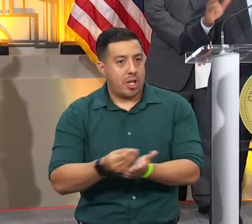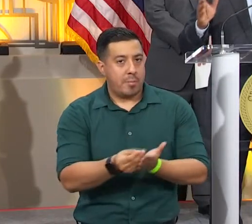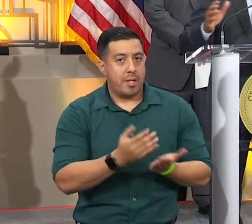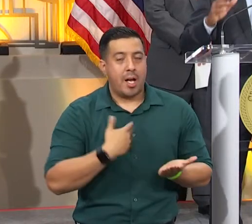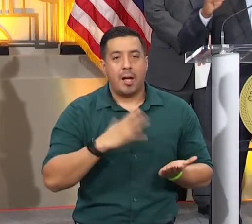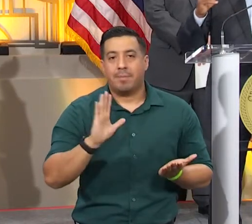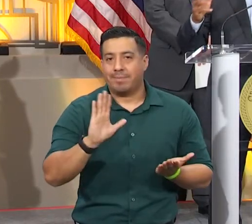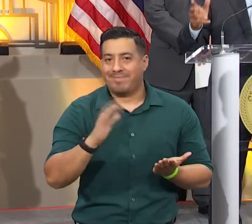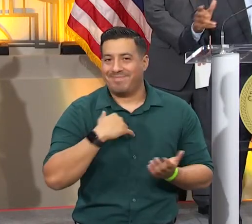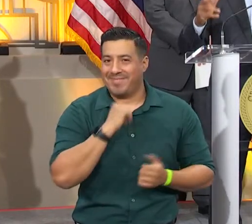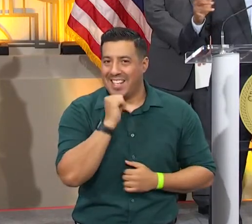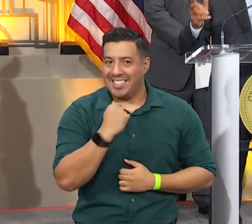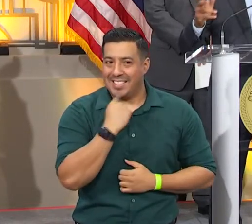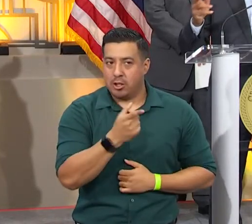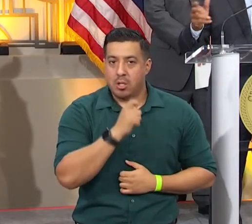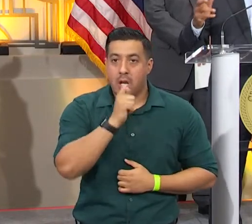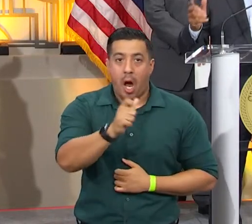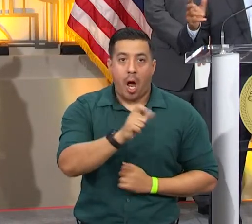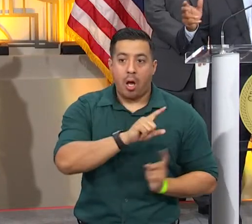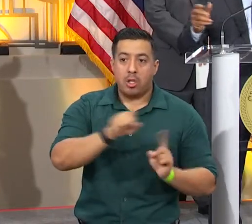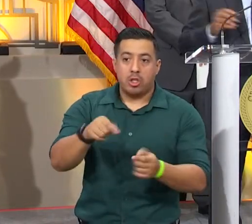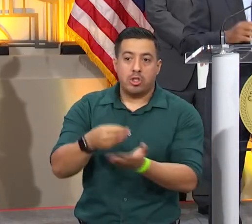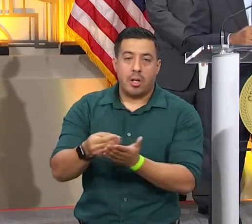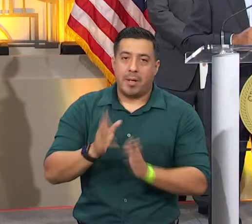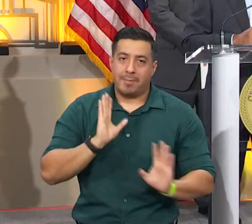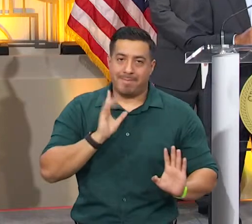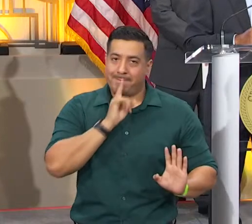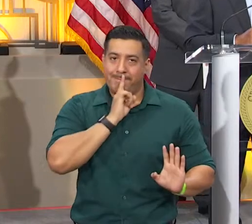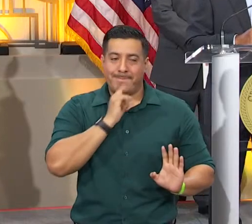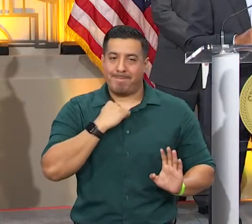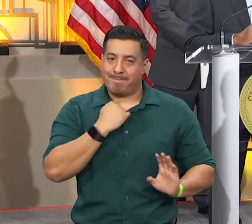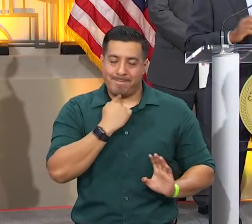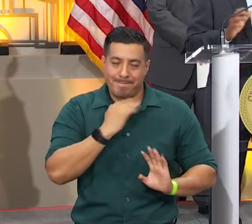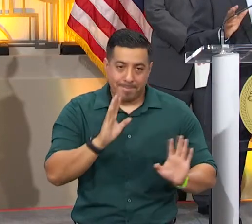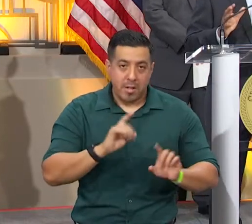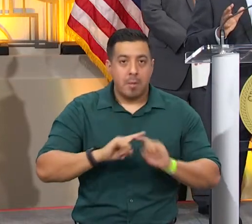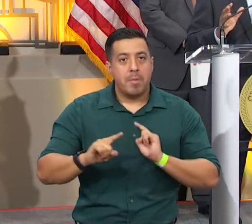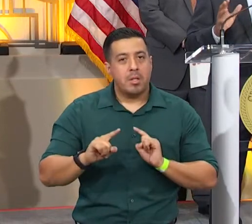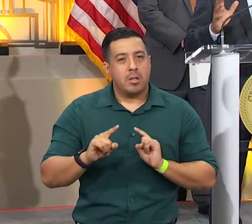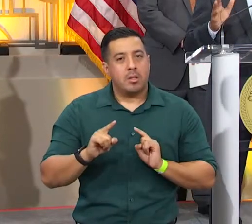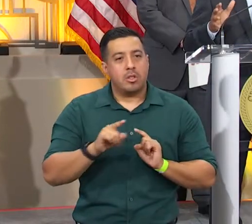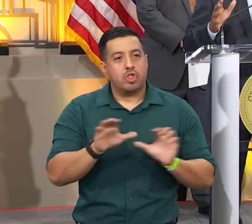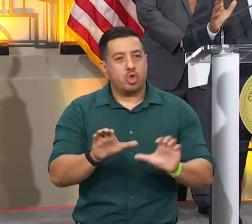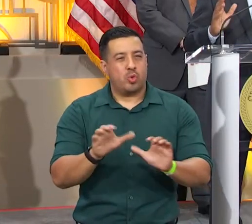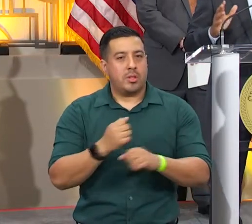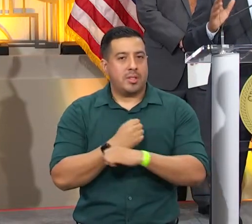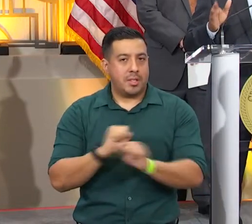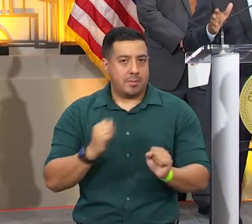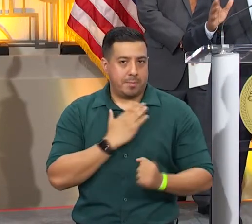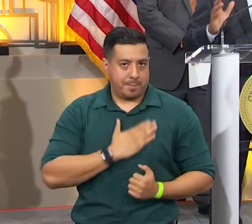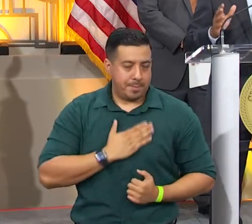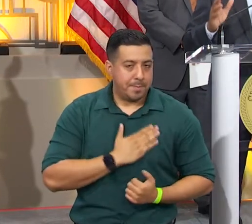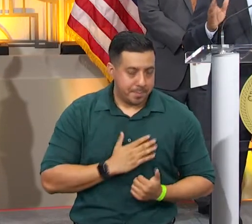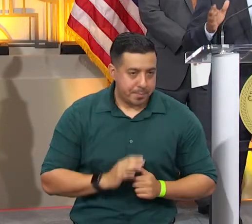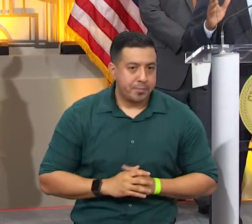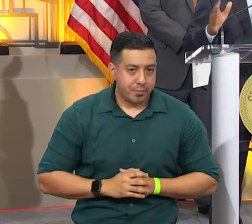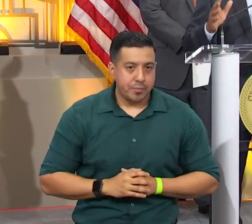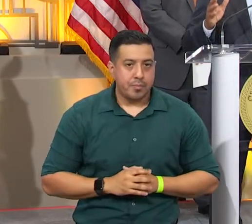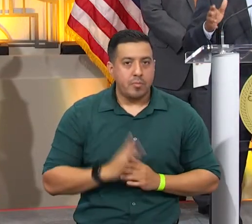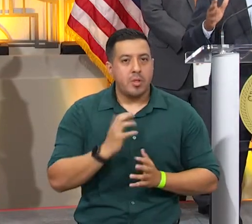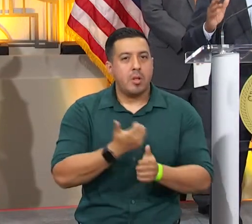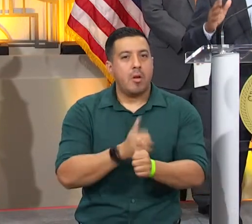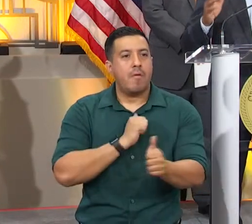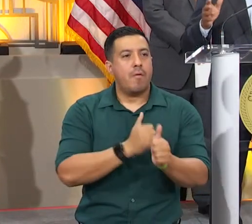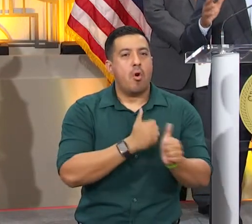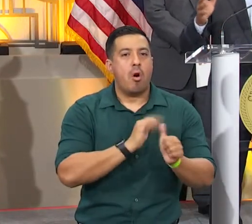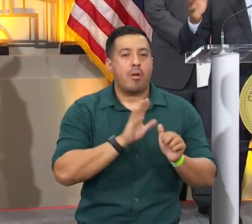not telling people not to go to the stores, I'm simply saying just do it safely, okay? And avoid